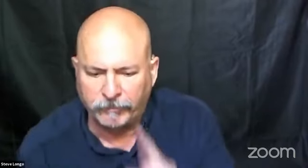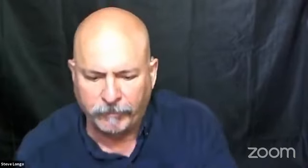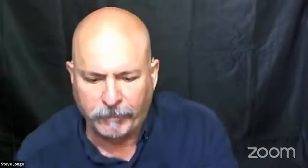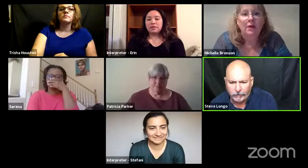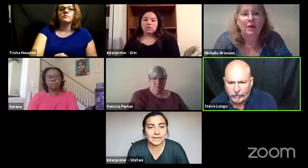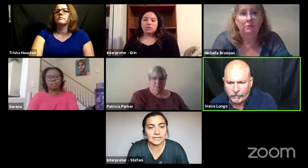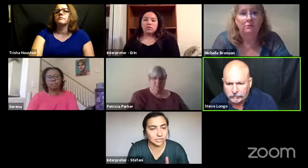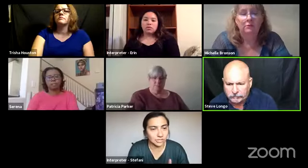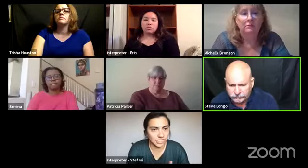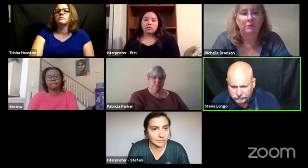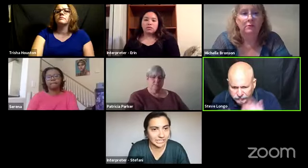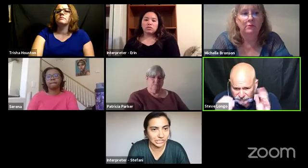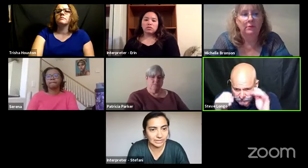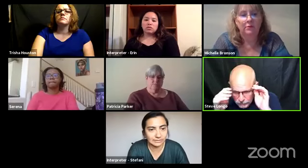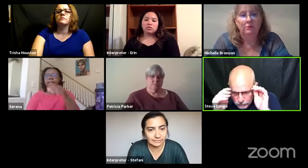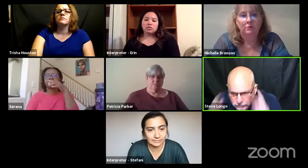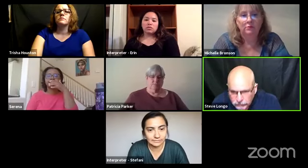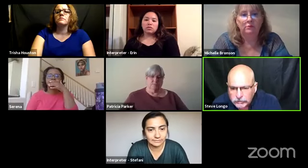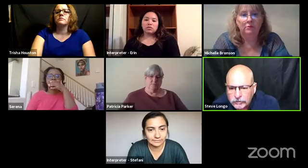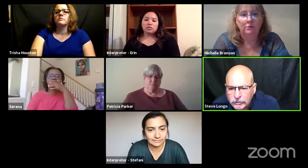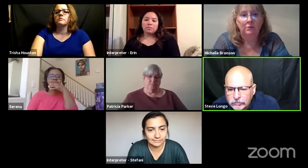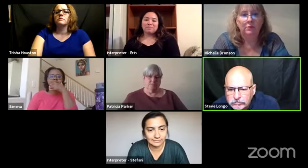Let me go ahead and just share my screen.